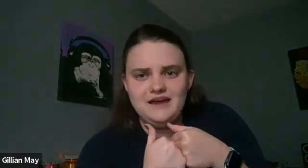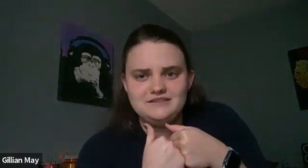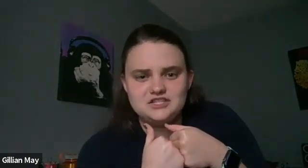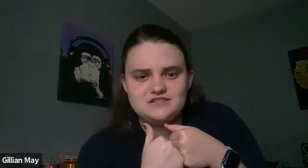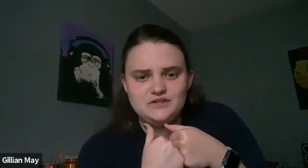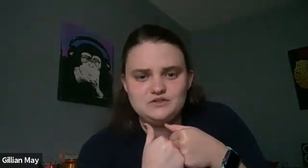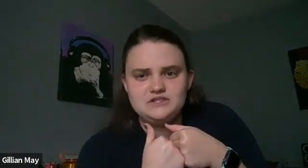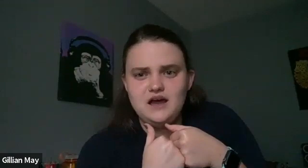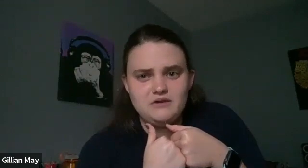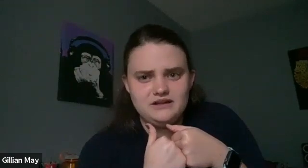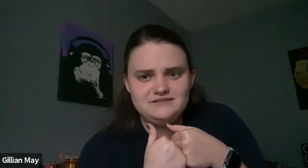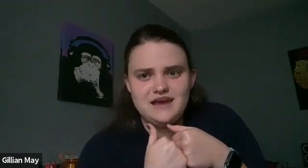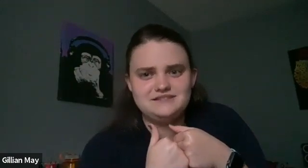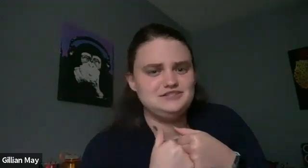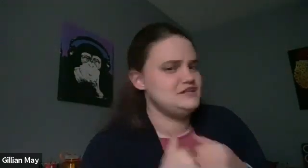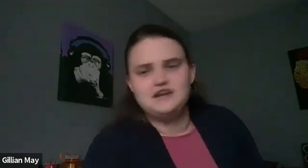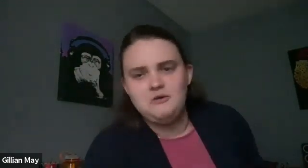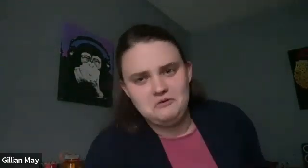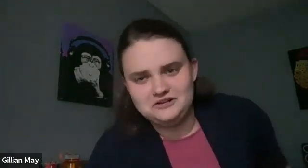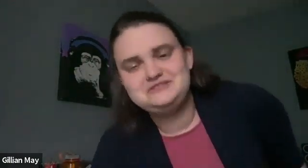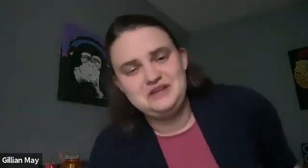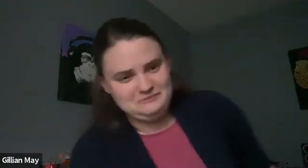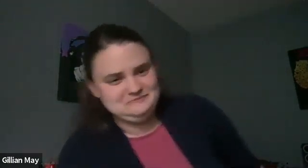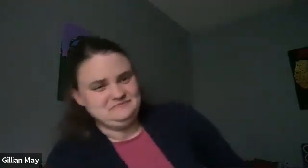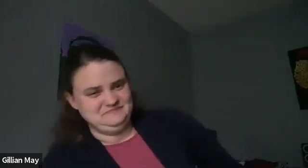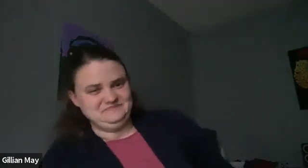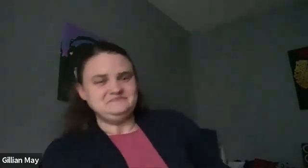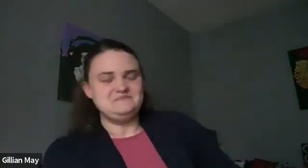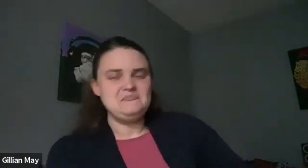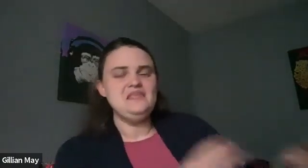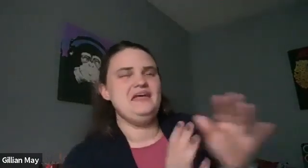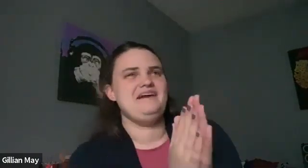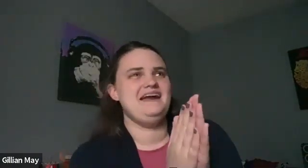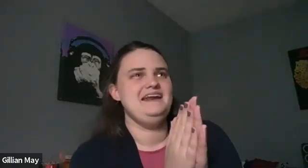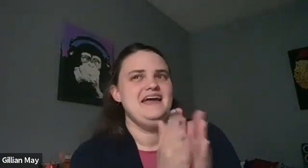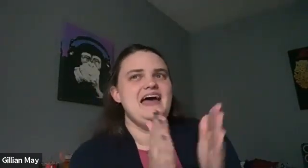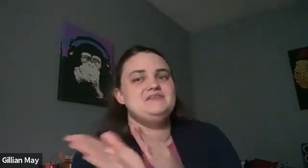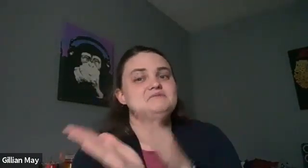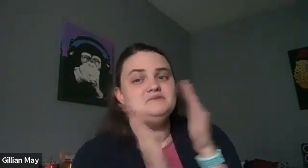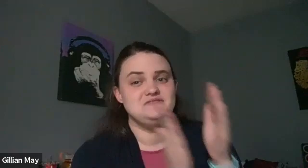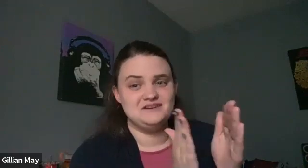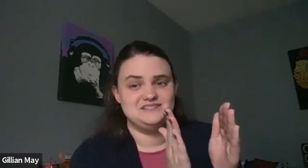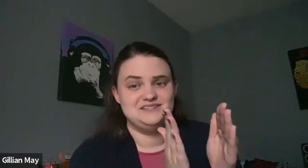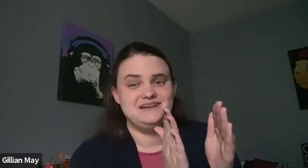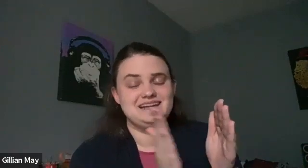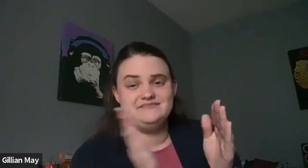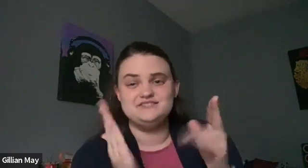That just feels not right. That does not work. So, all right. And then we moved on to activities. So